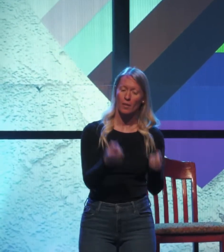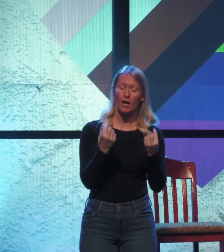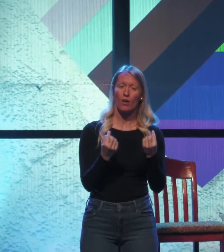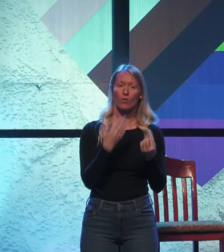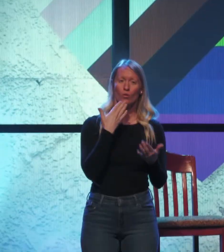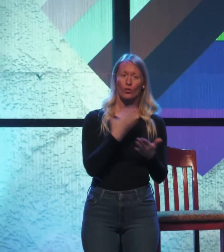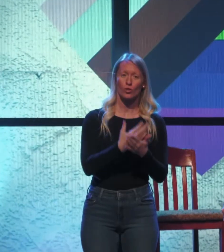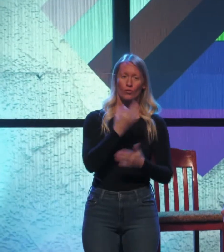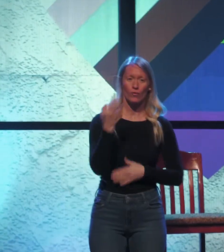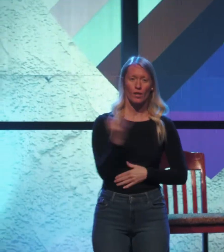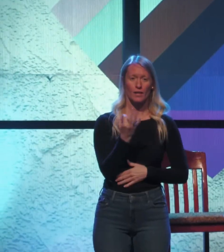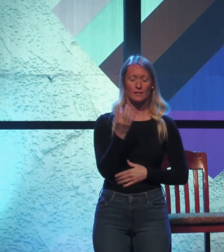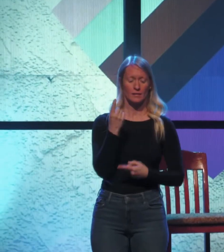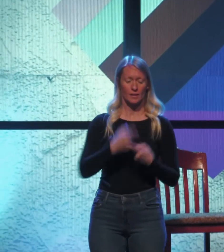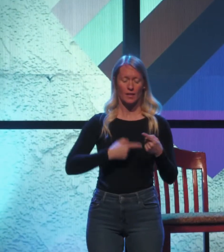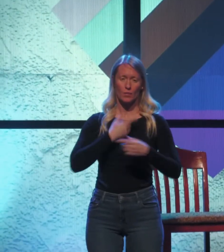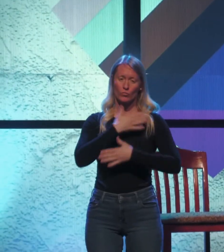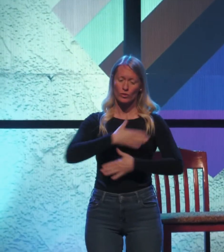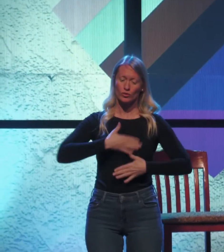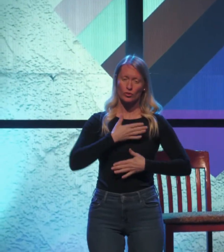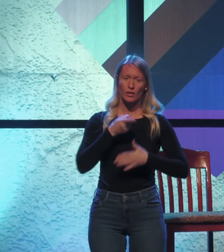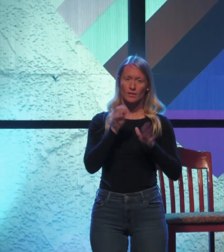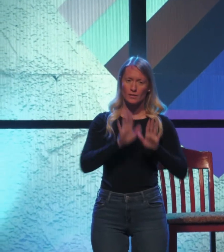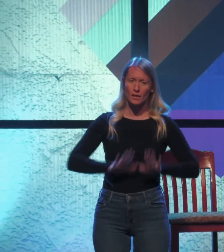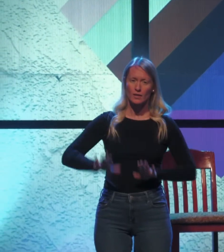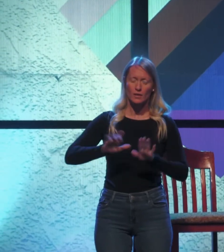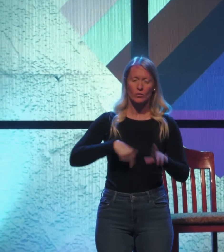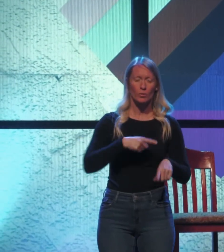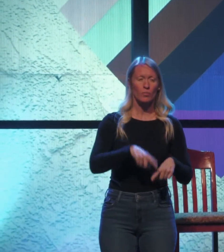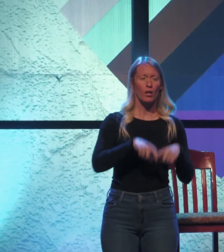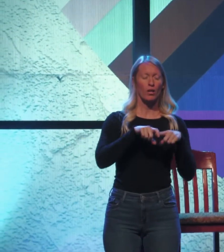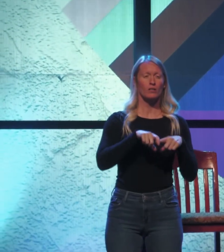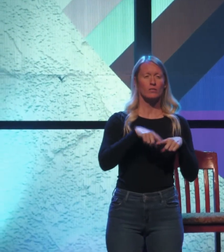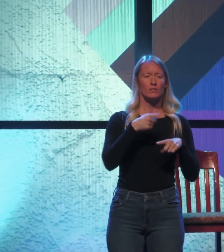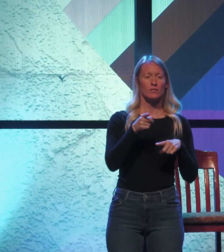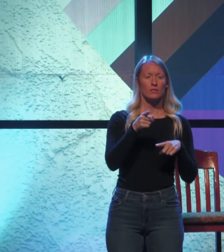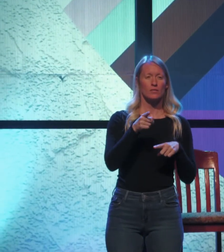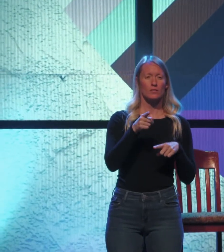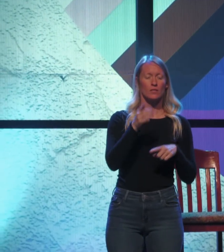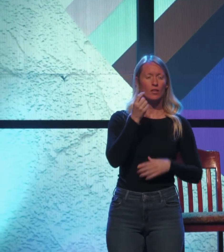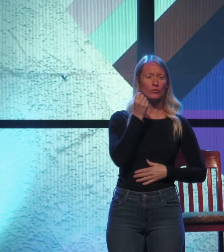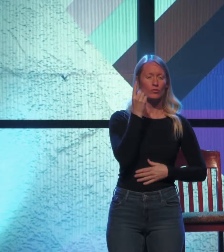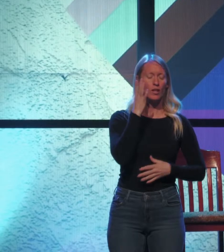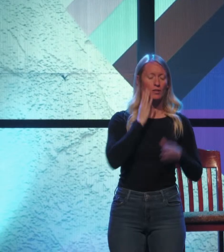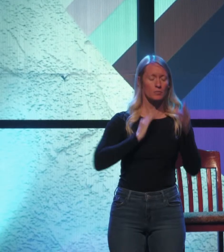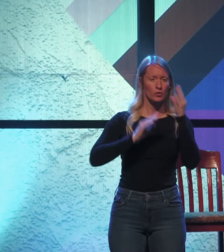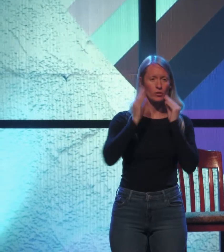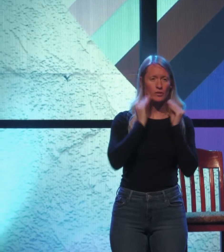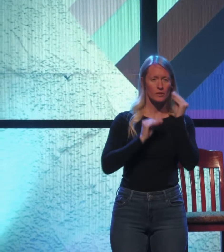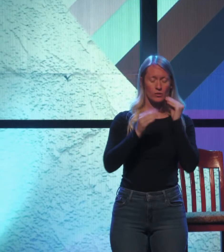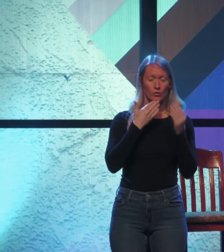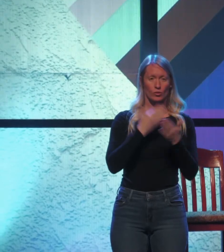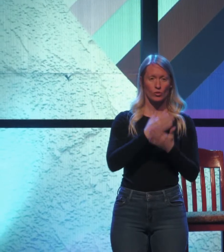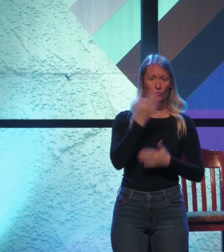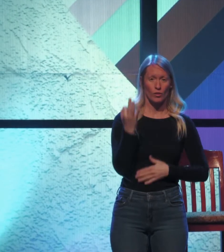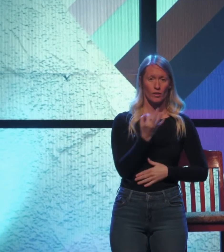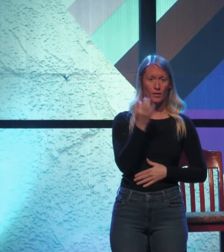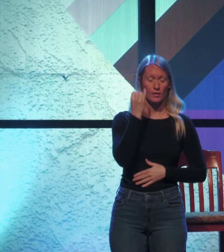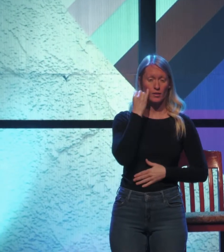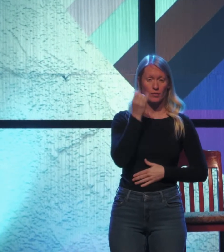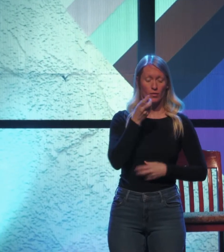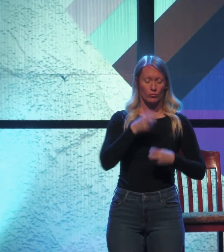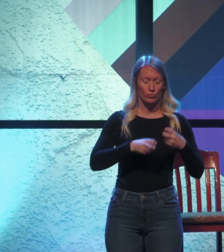we pause and realize and understand and experience the weight of Good Friday. If you're having trouble with the QR code, you're not sure that you got signed